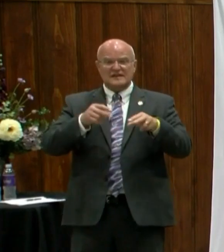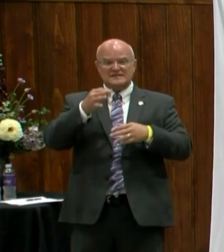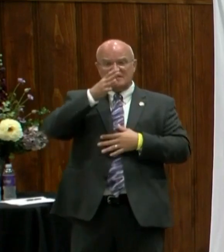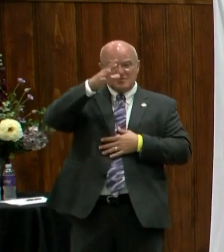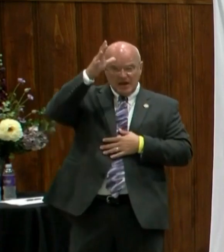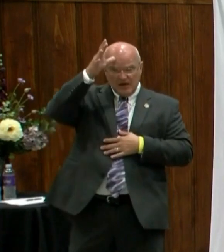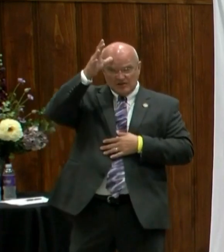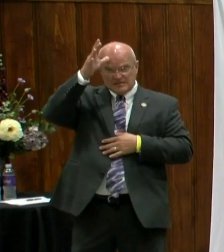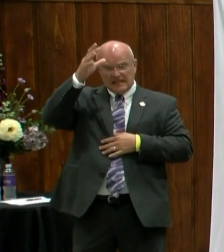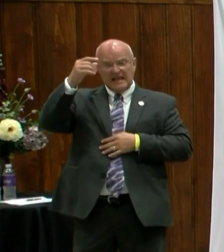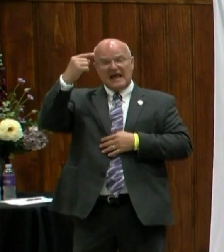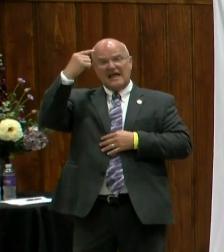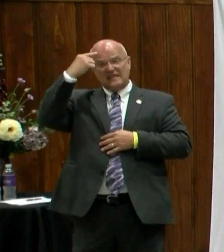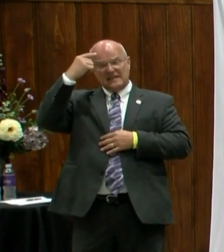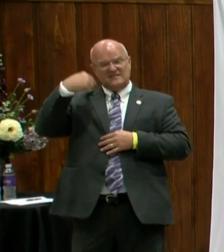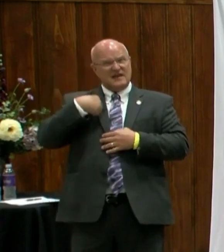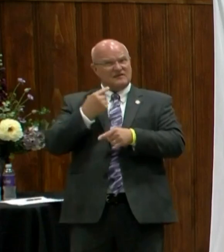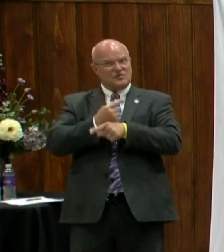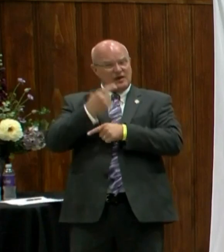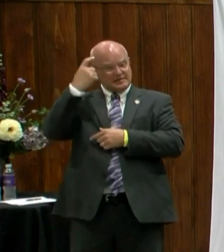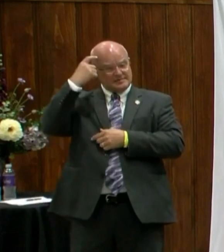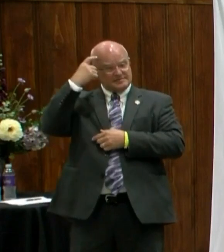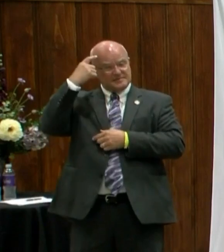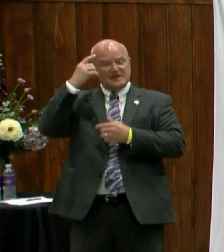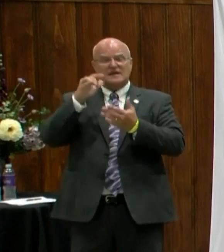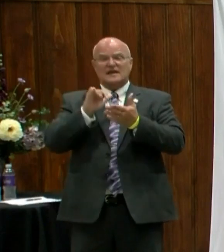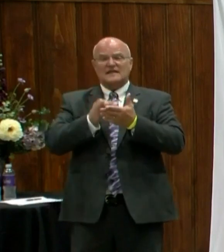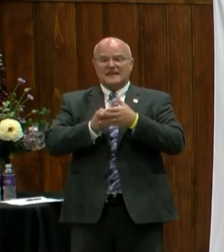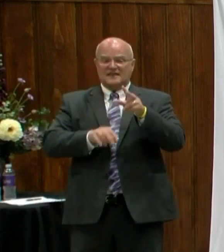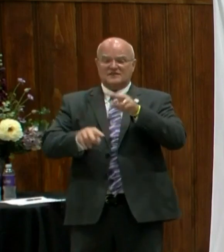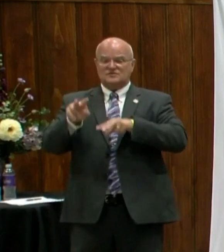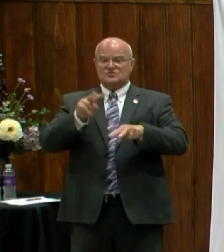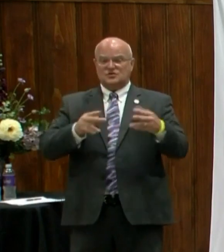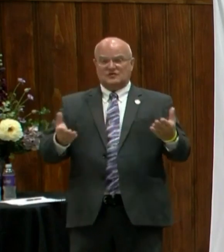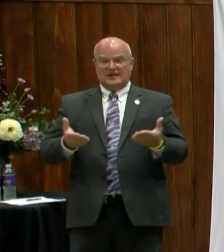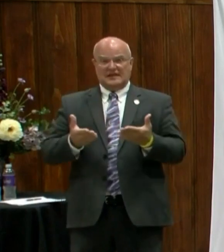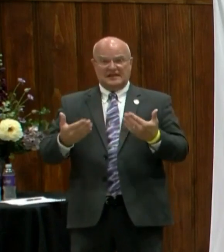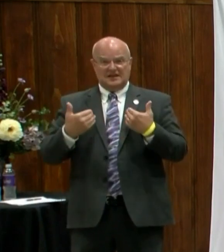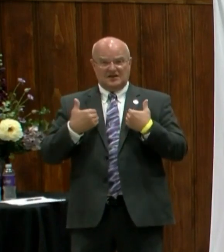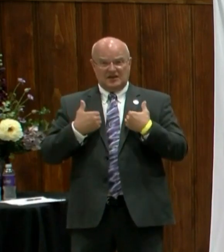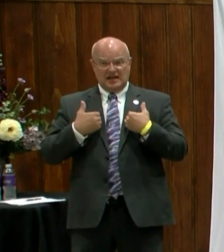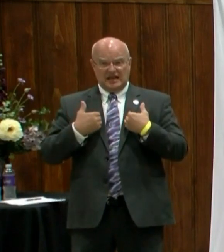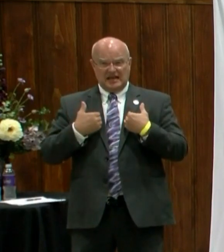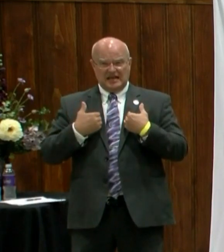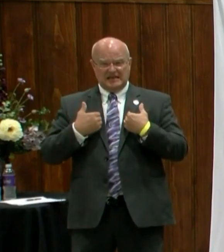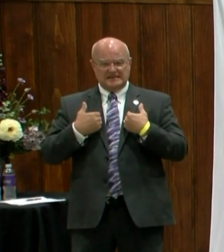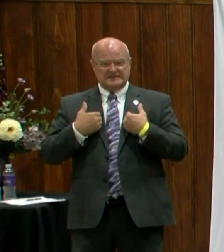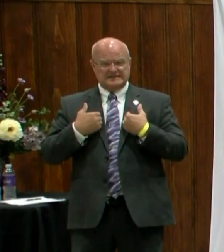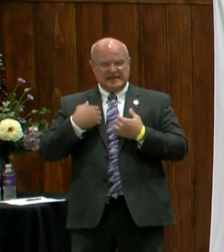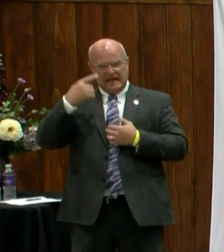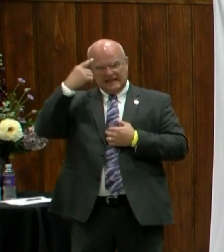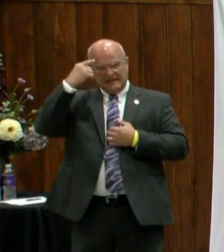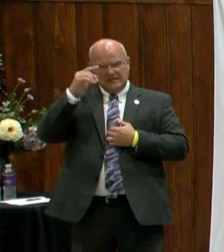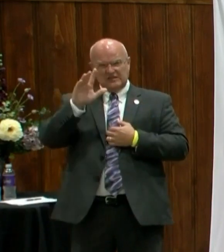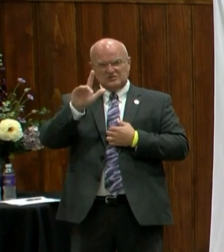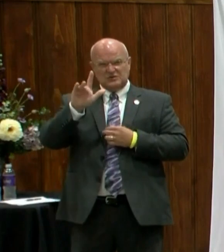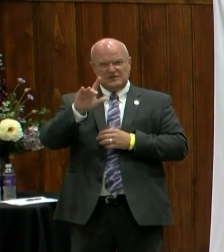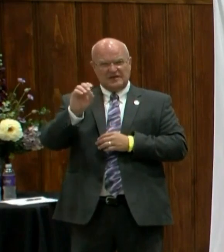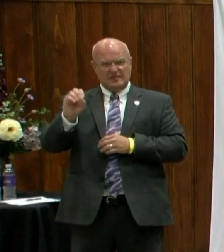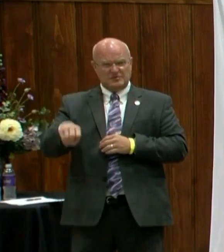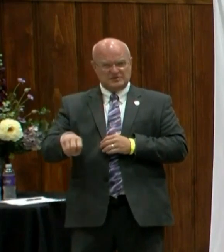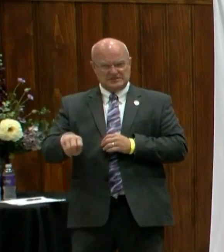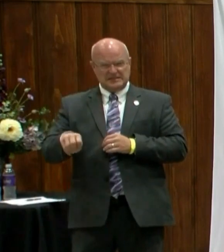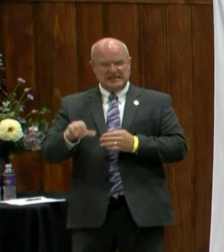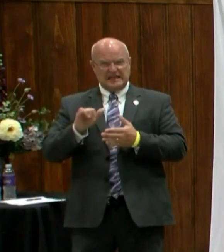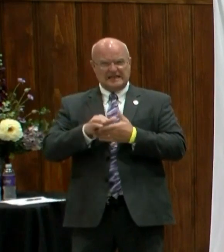parents, and I think if I've got it right, that the survey here had, I believe it was 25%